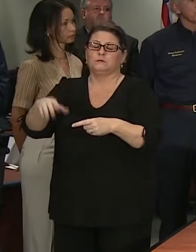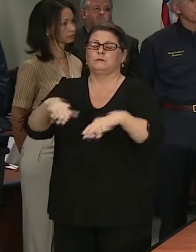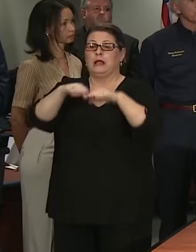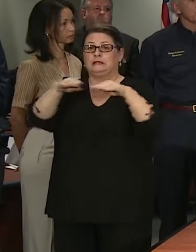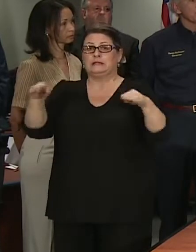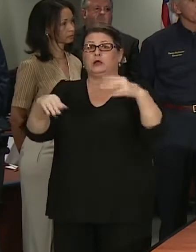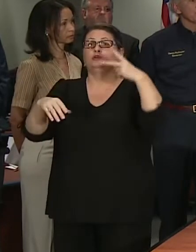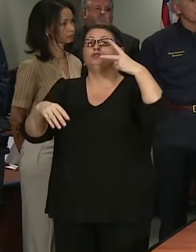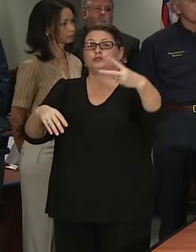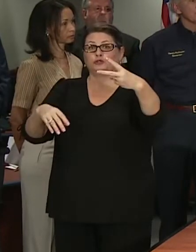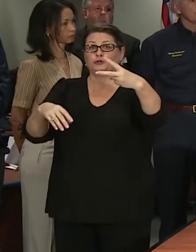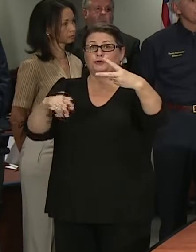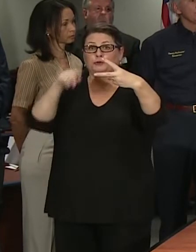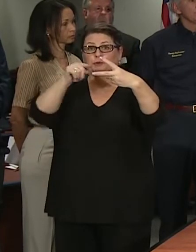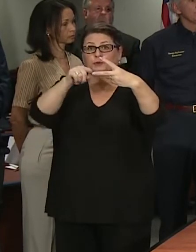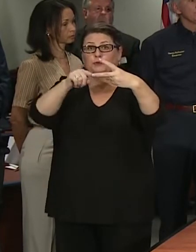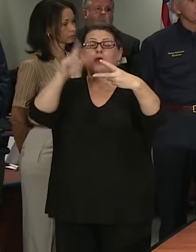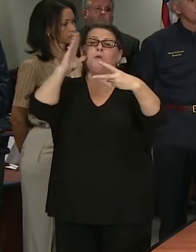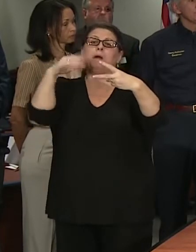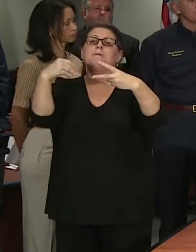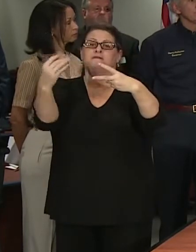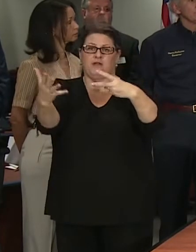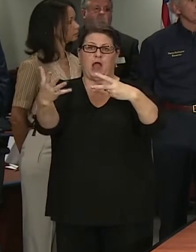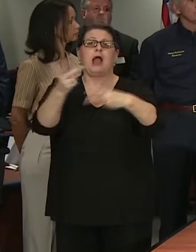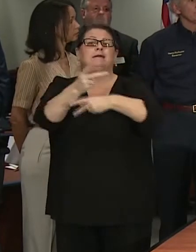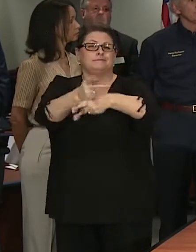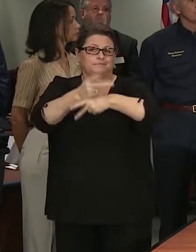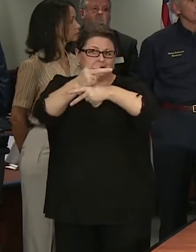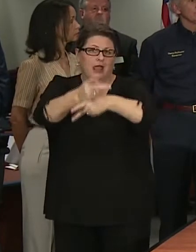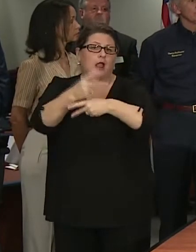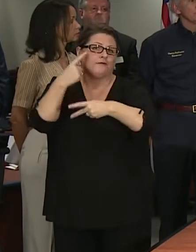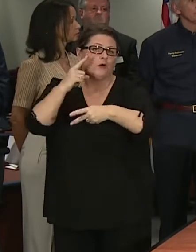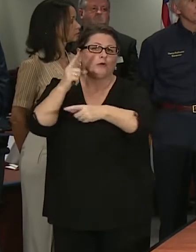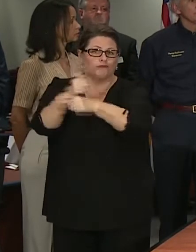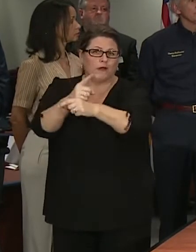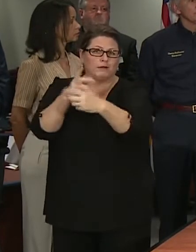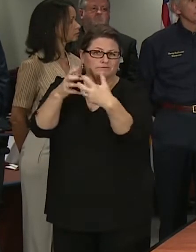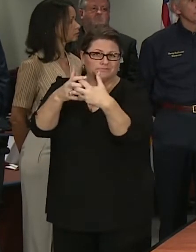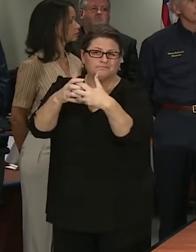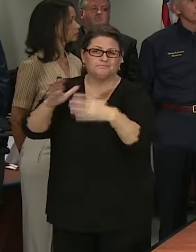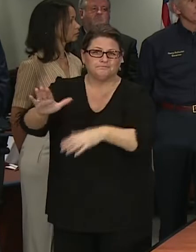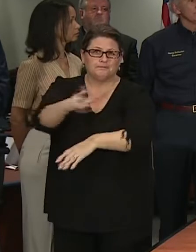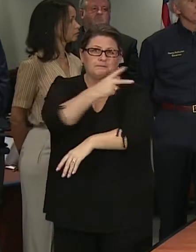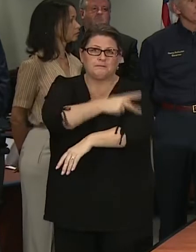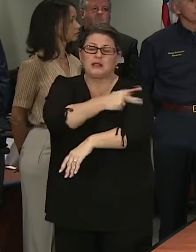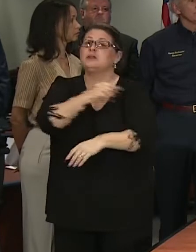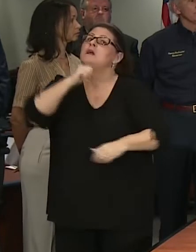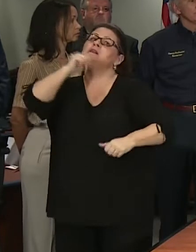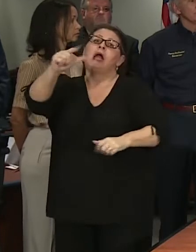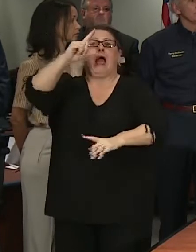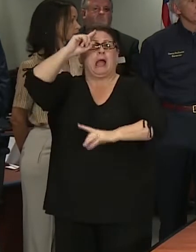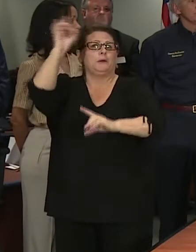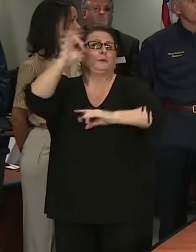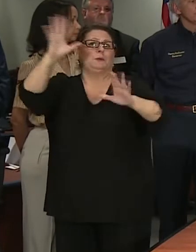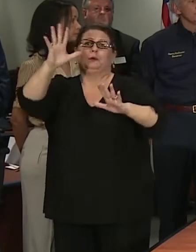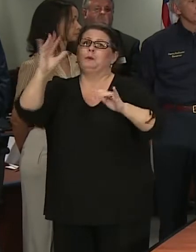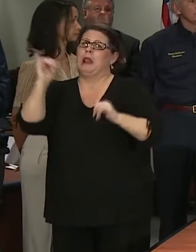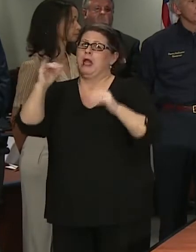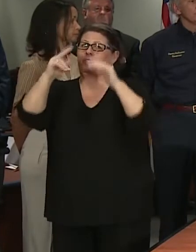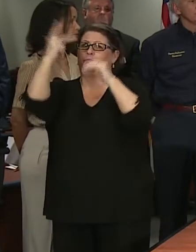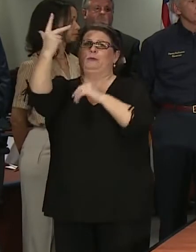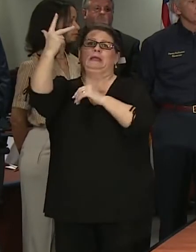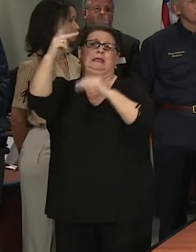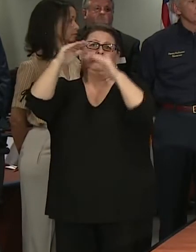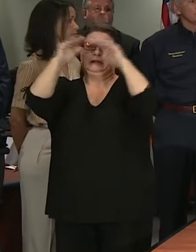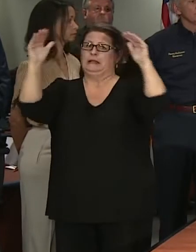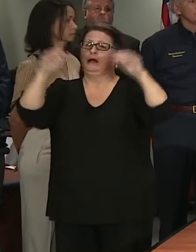hospitals providing care that is appropriate for those patients. It won't be as intense as we're going to provide in Tier 3, but